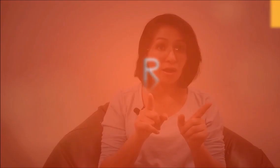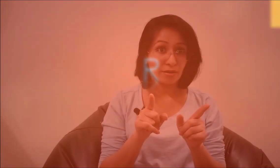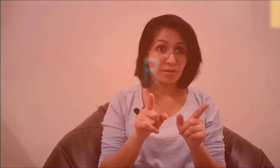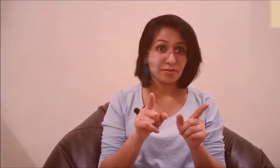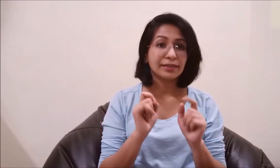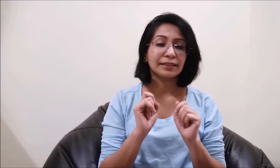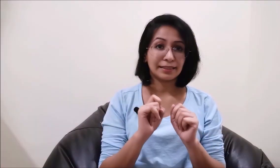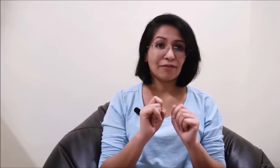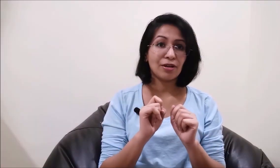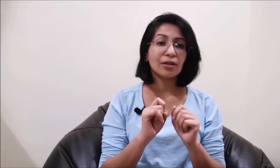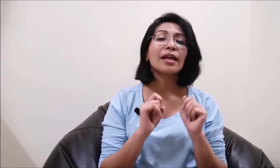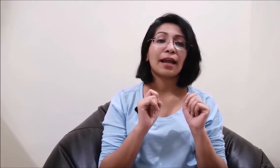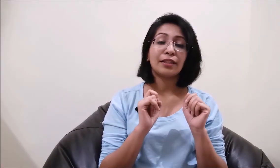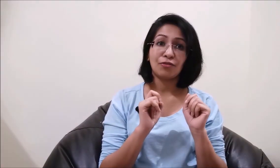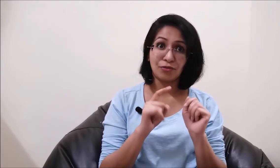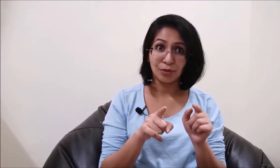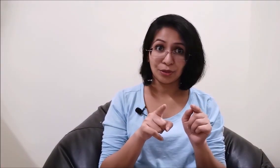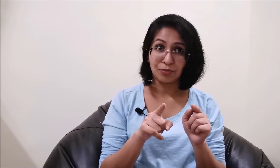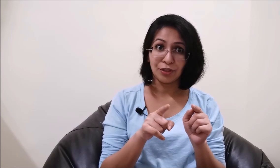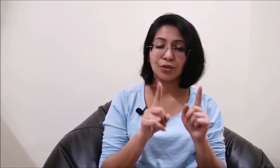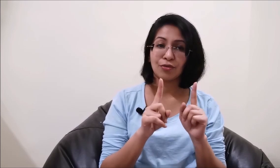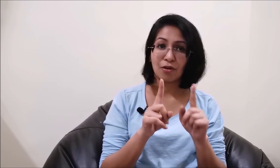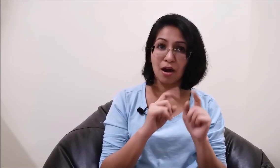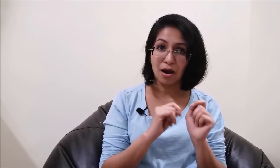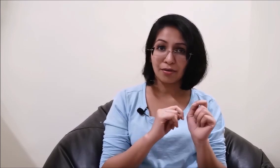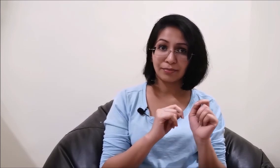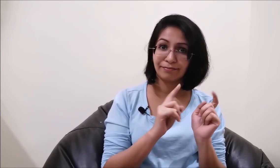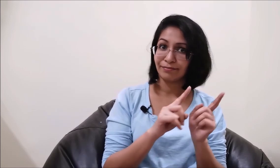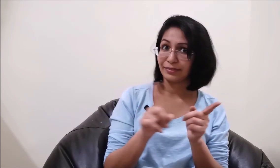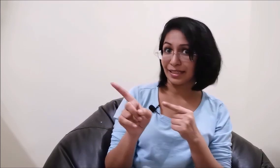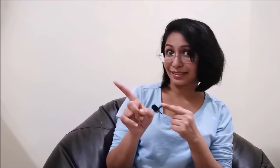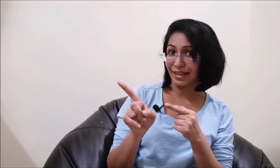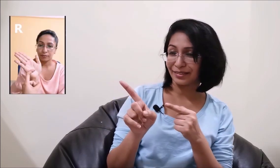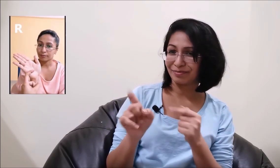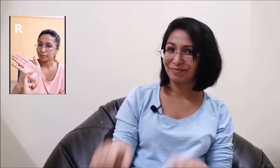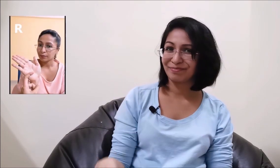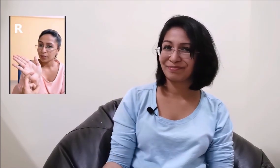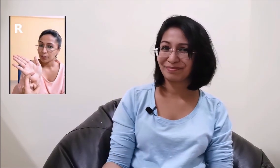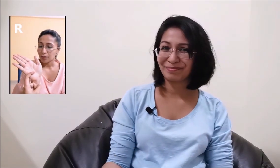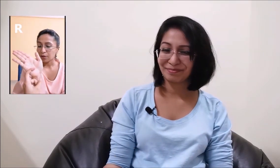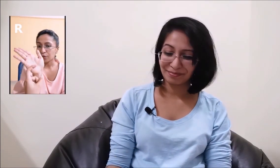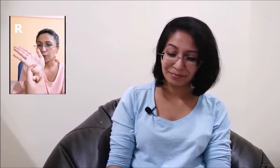R. Let's have a look at the YouTube video for R this side. Now if you